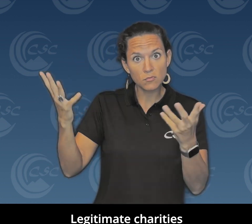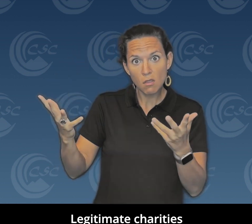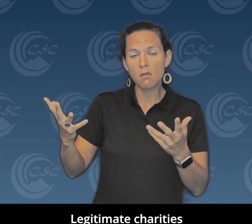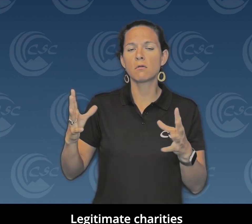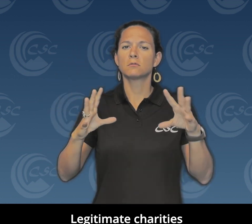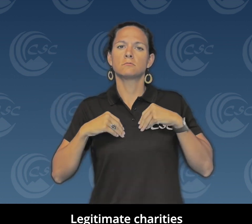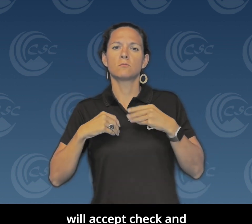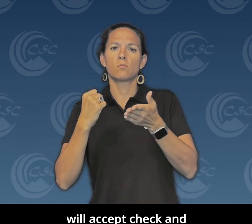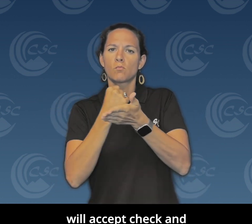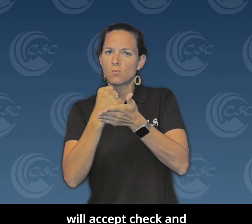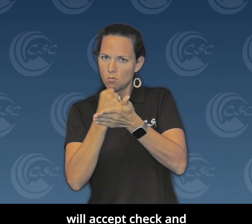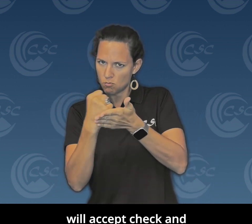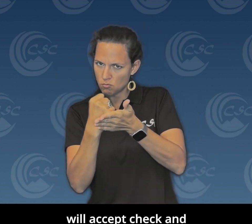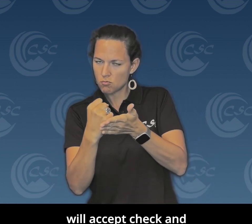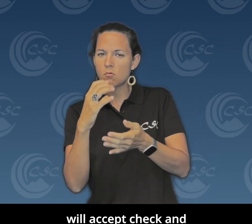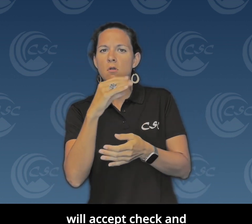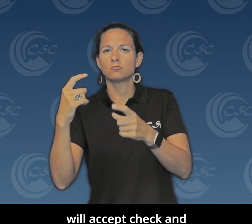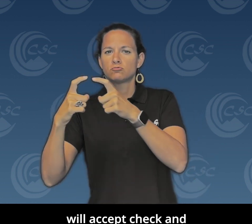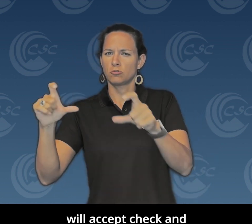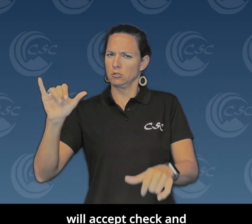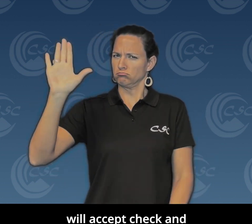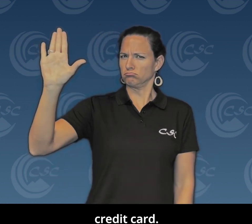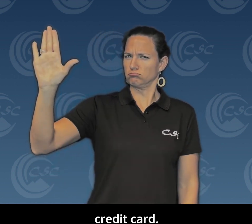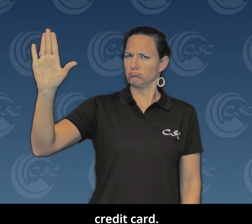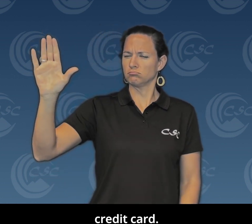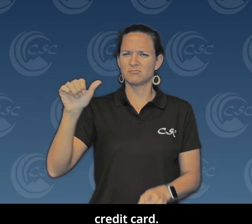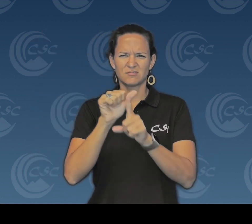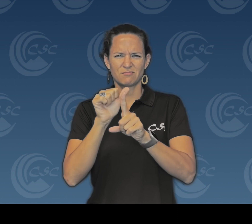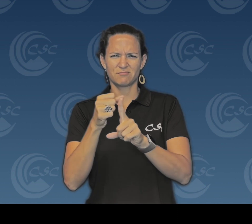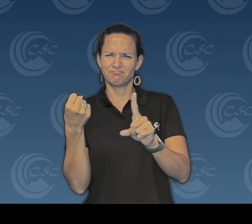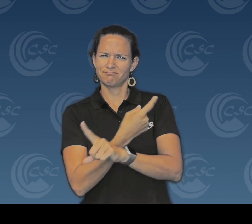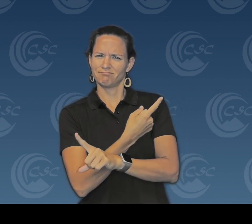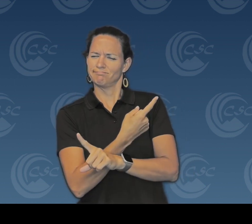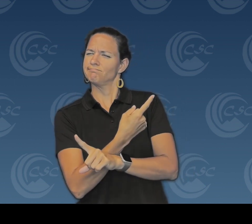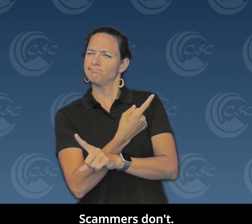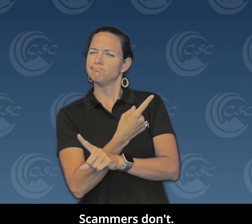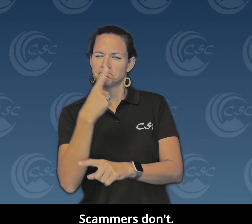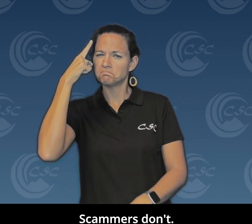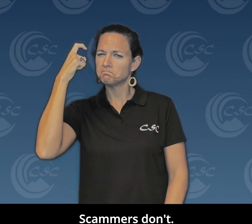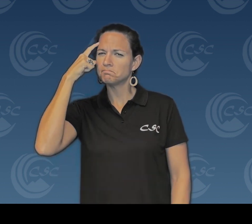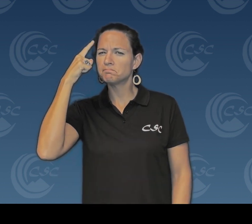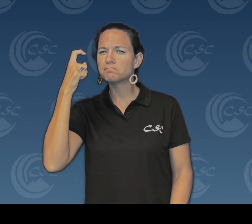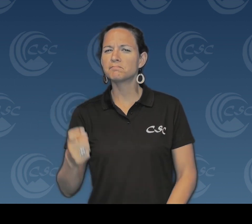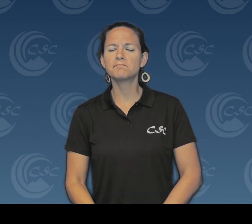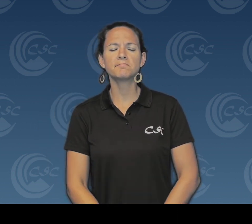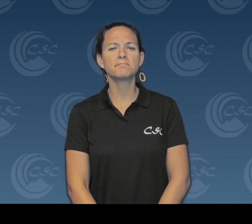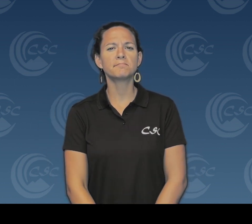Legitimate charities will accept checks and credit card. Scammers don't.